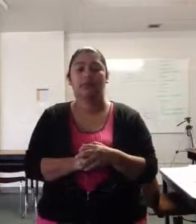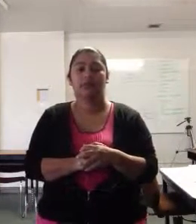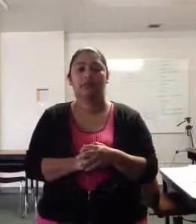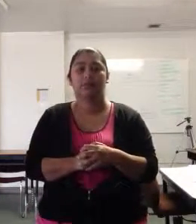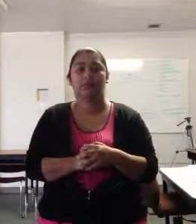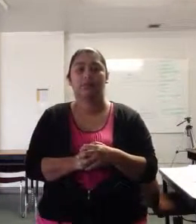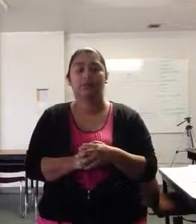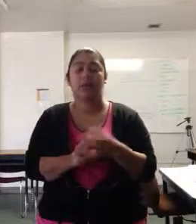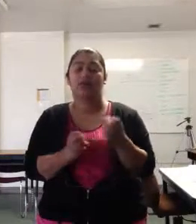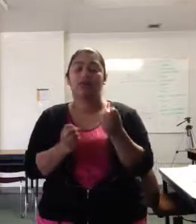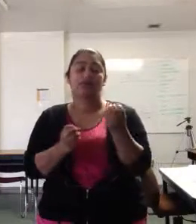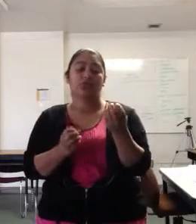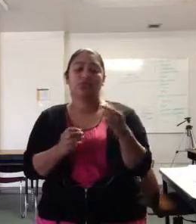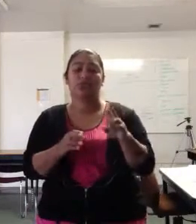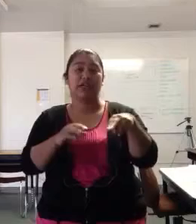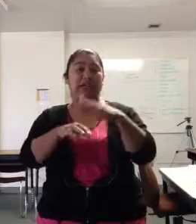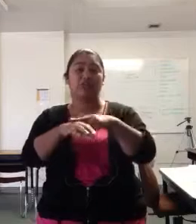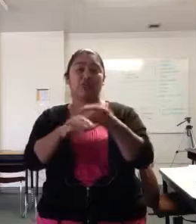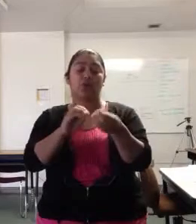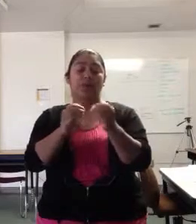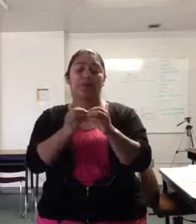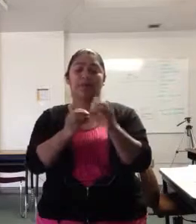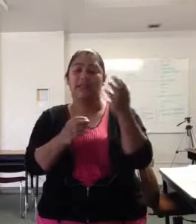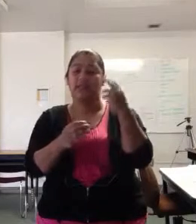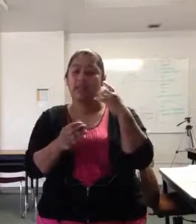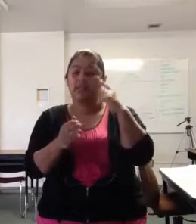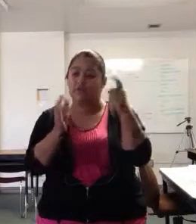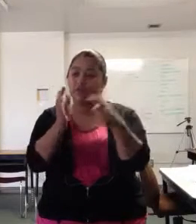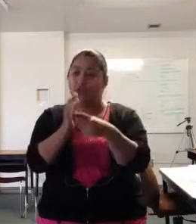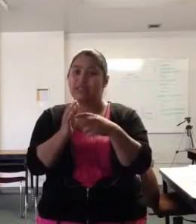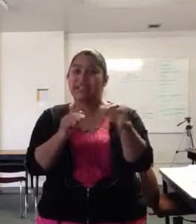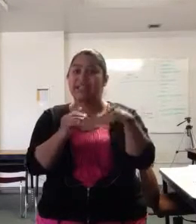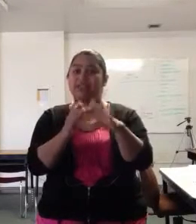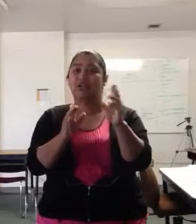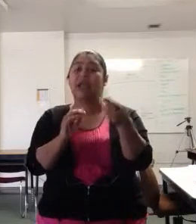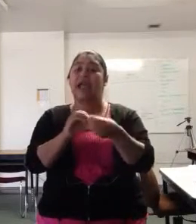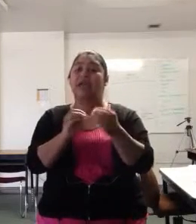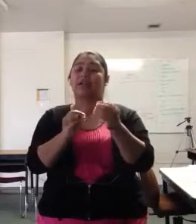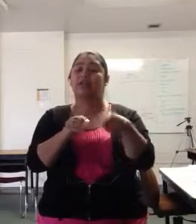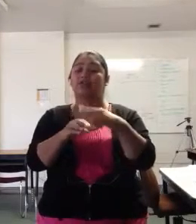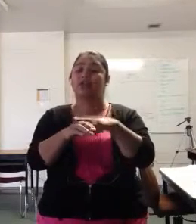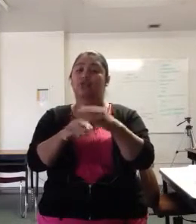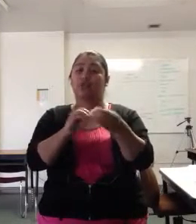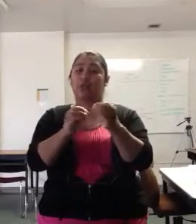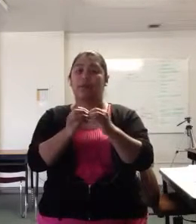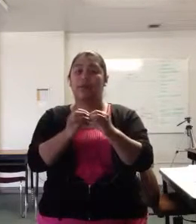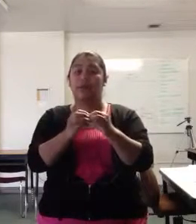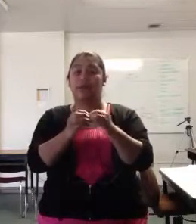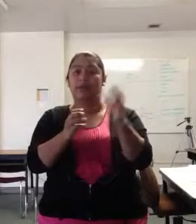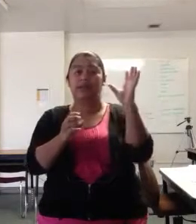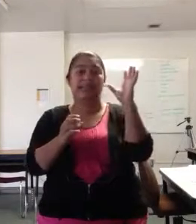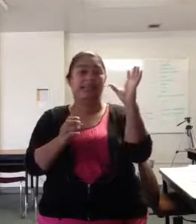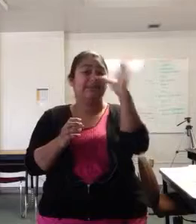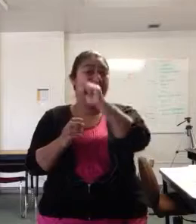So there's your natural numbers. But if you notice in the natural numbers, they're missing 0. So that's